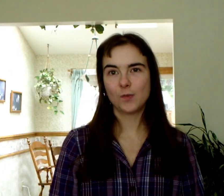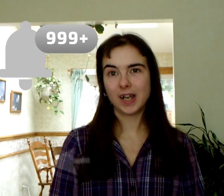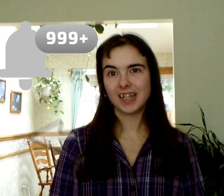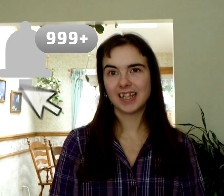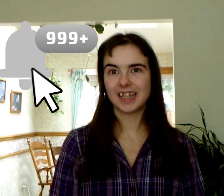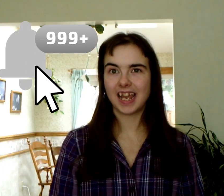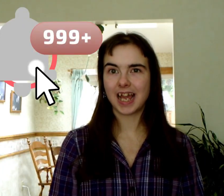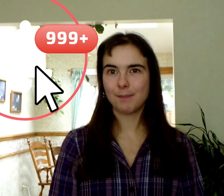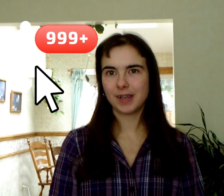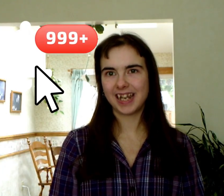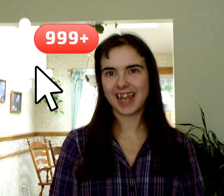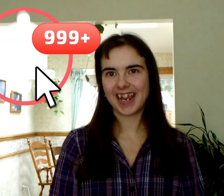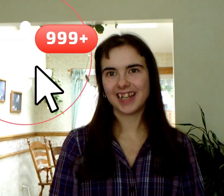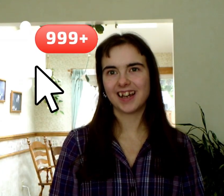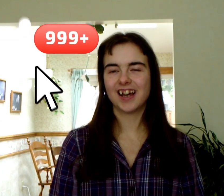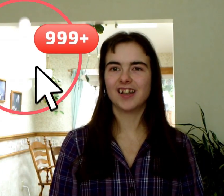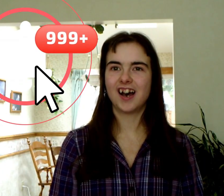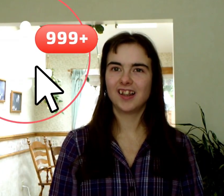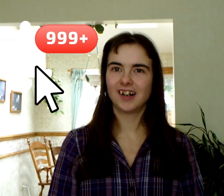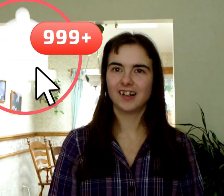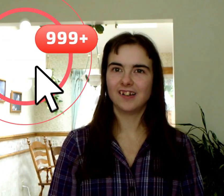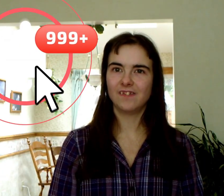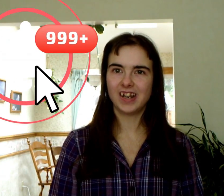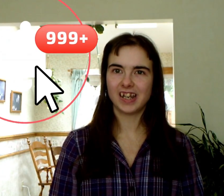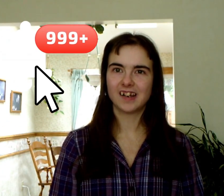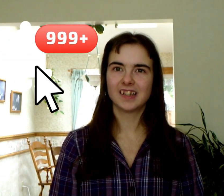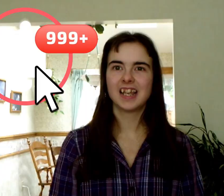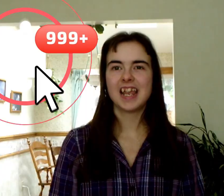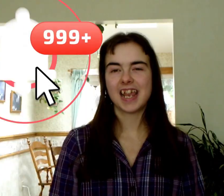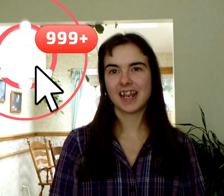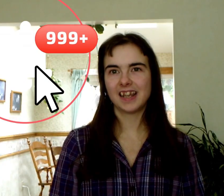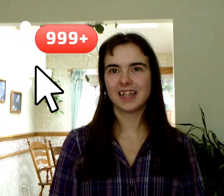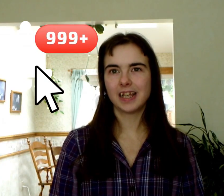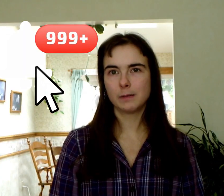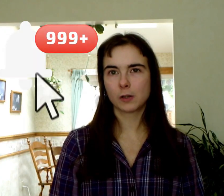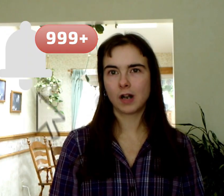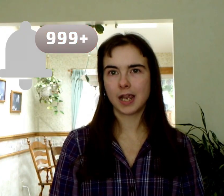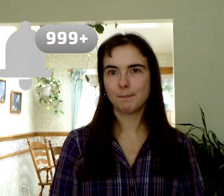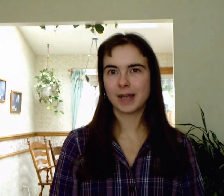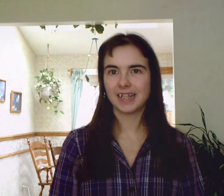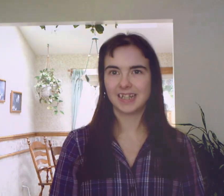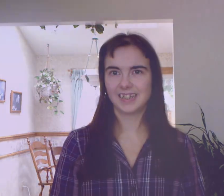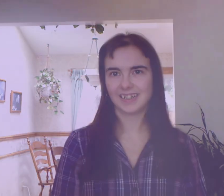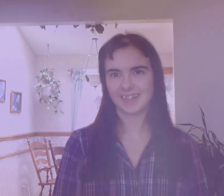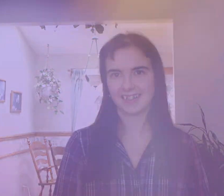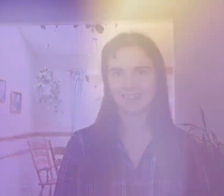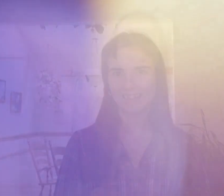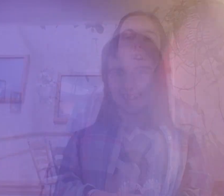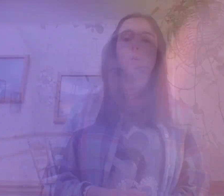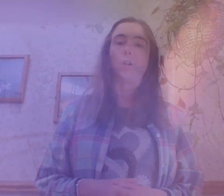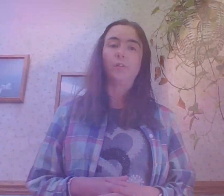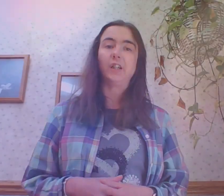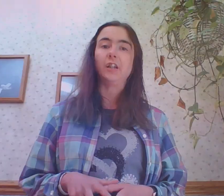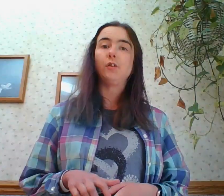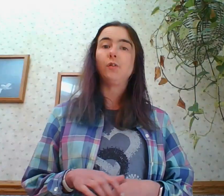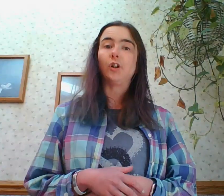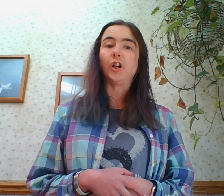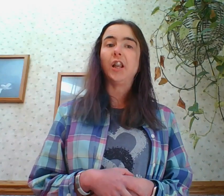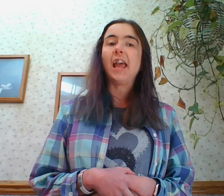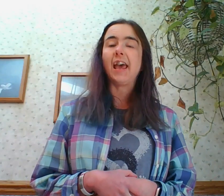want to stay up to date on all our new videos, hit the subscribe button. We're going to learn